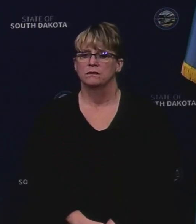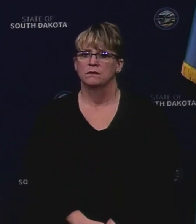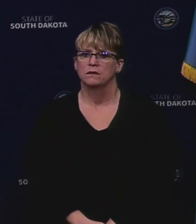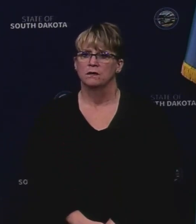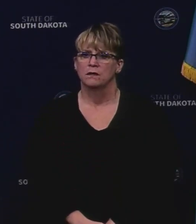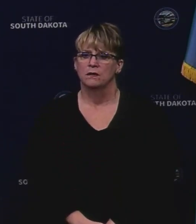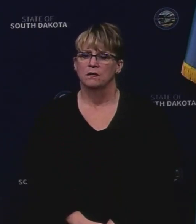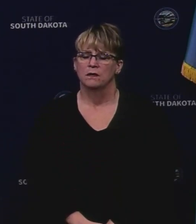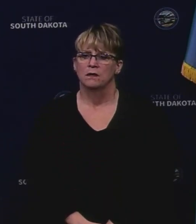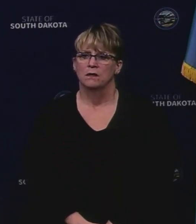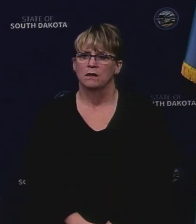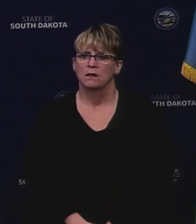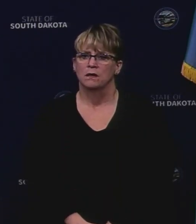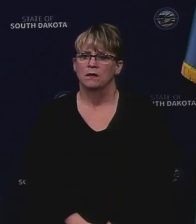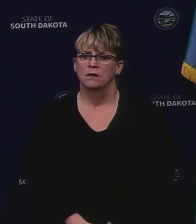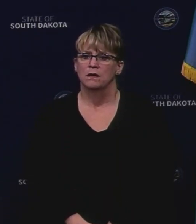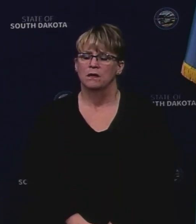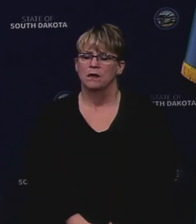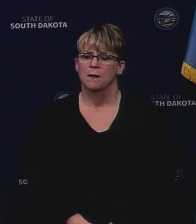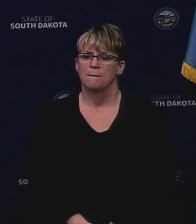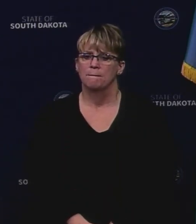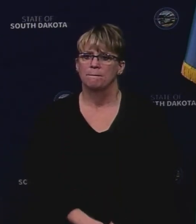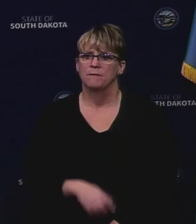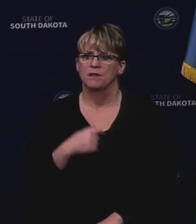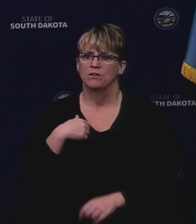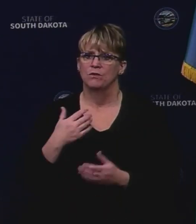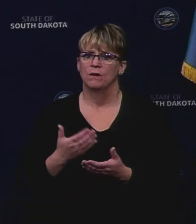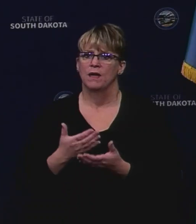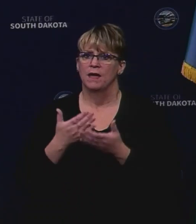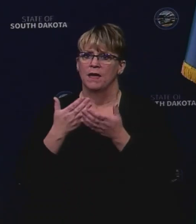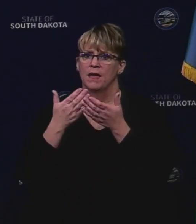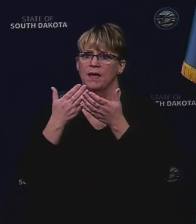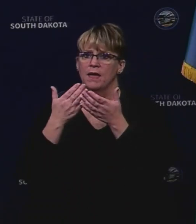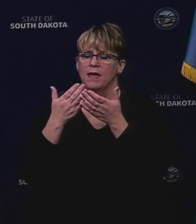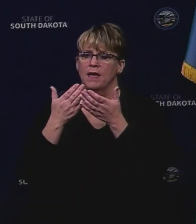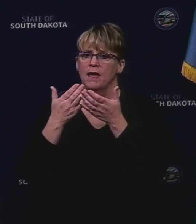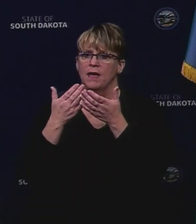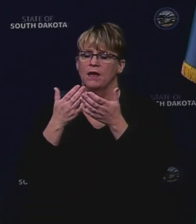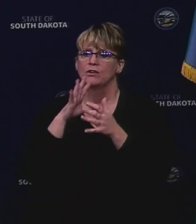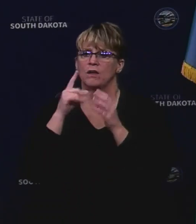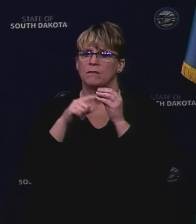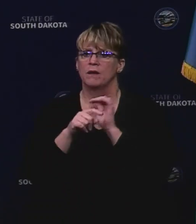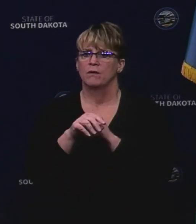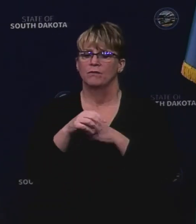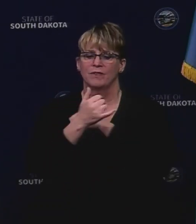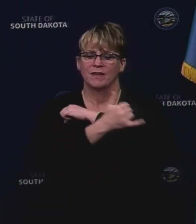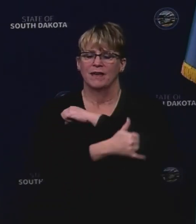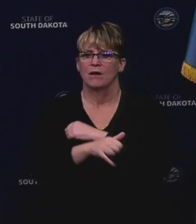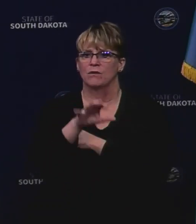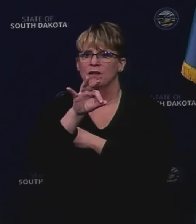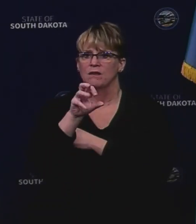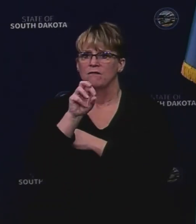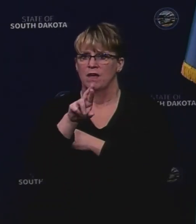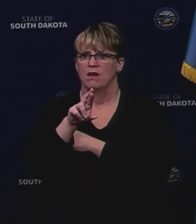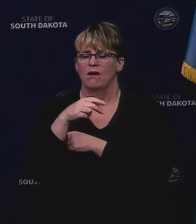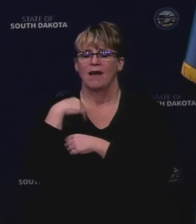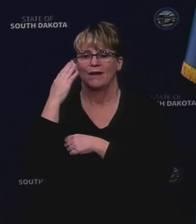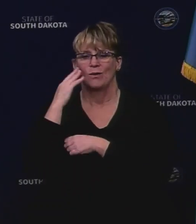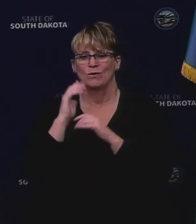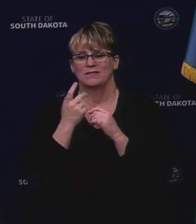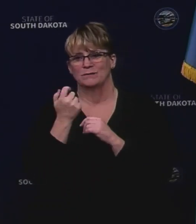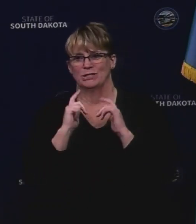Do you have any guidance, or are there plans to provide guidance to county fair managers? I know that's kind of early for that,